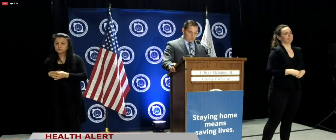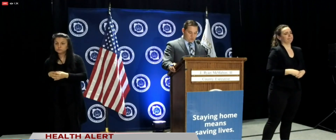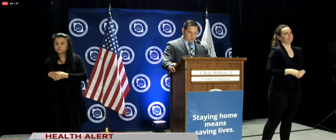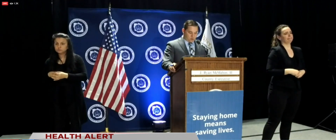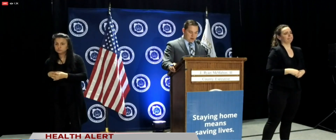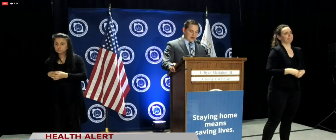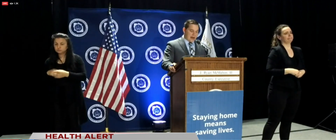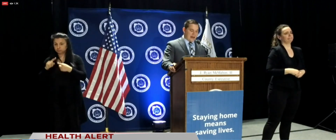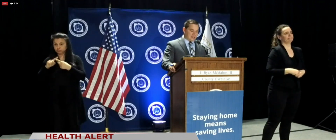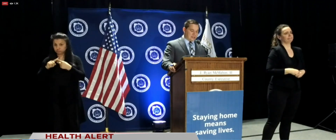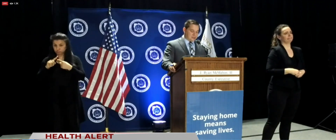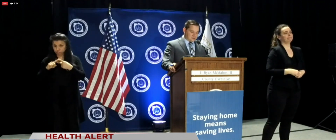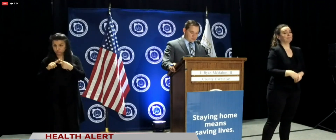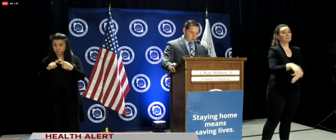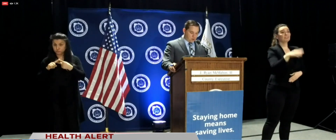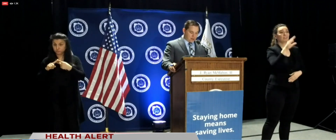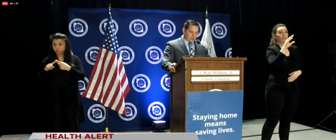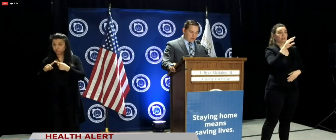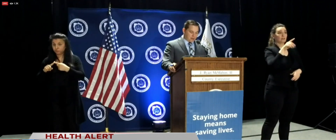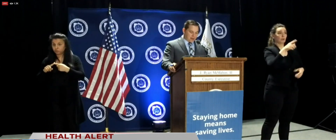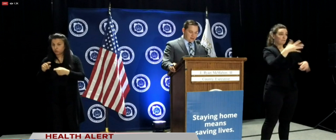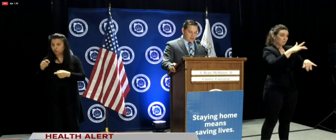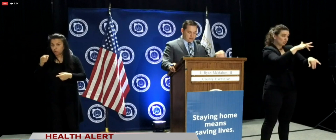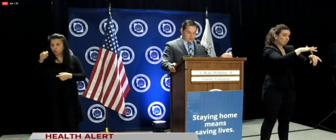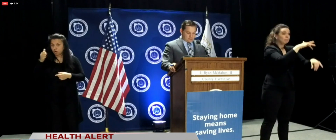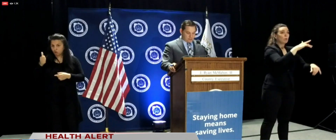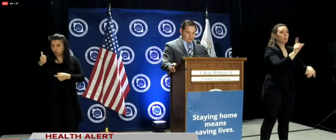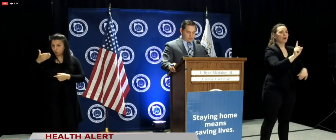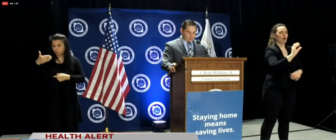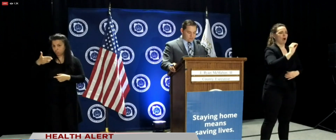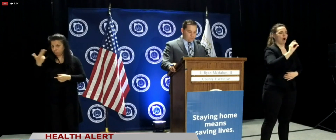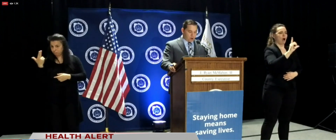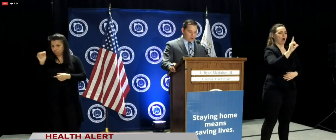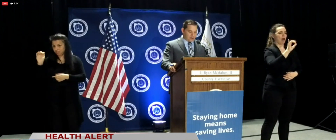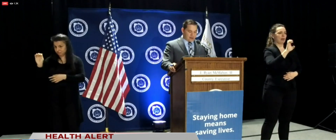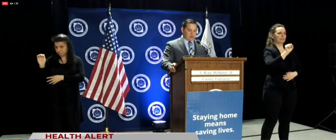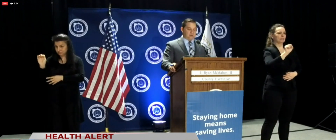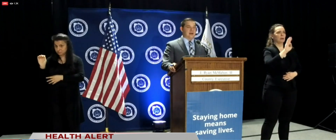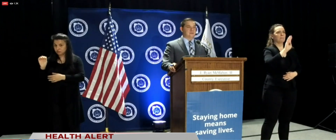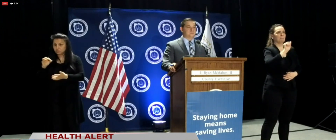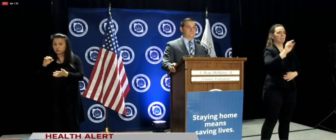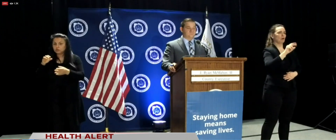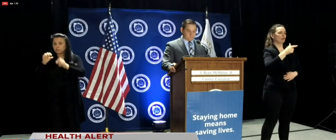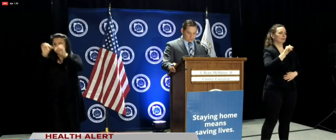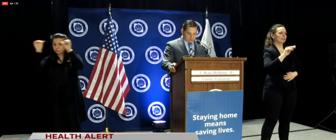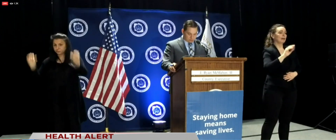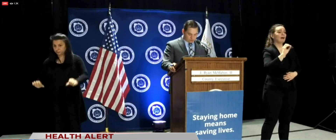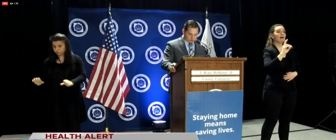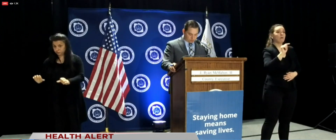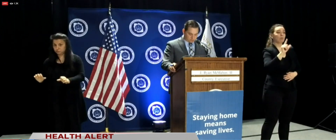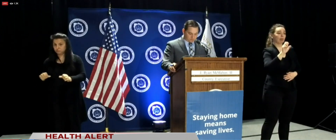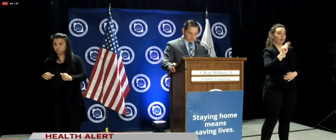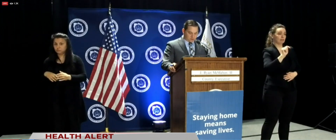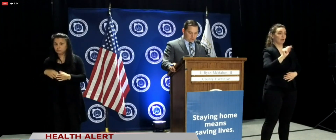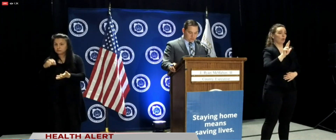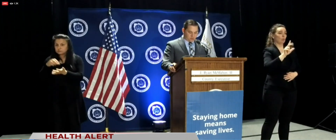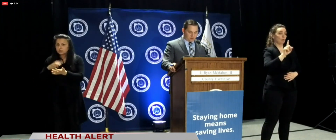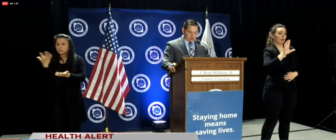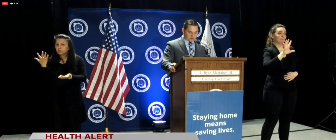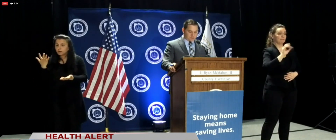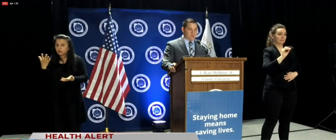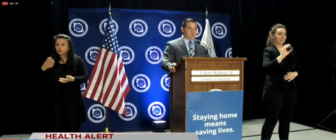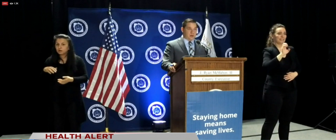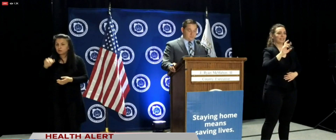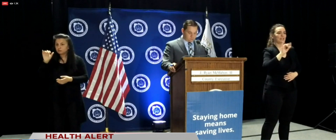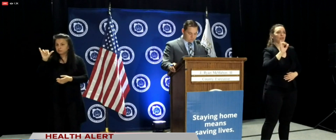If you were at Ollie's, O-L-L-I-E, Bargain Outlet on 3150 Erie